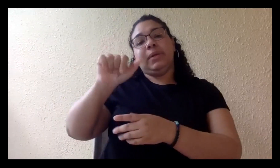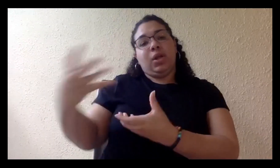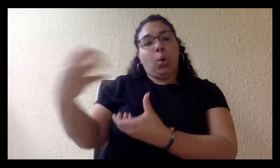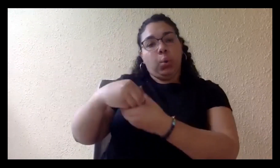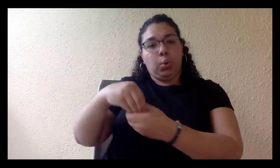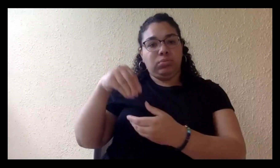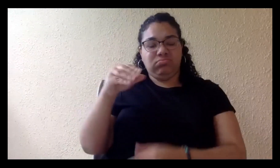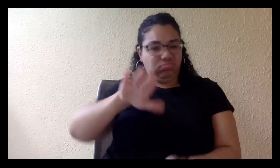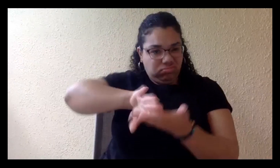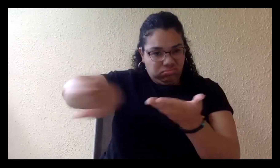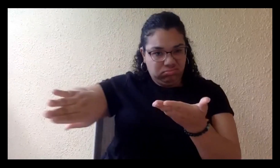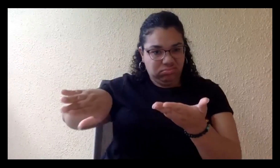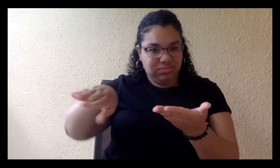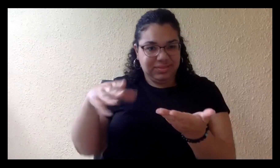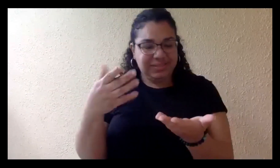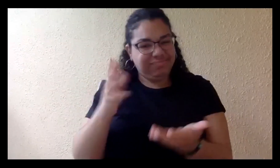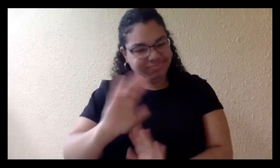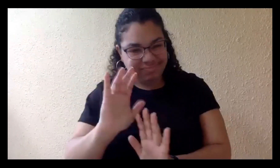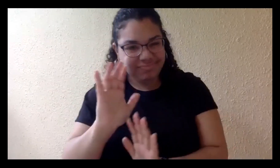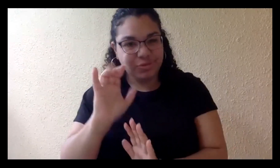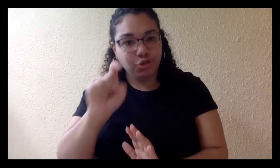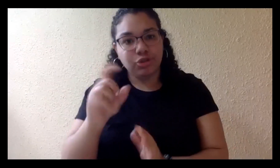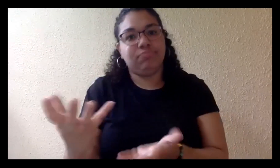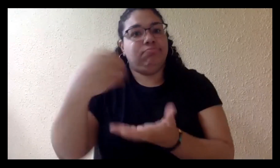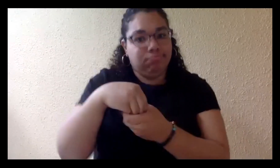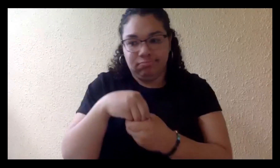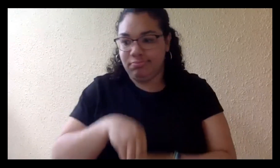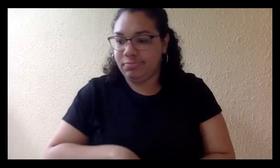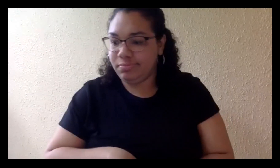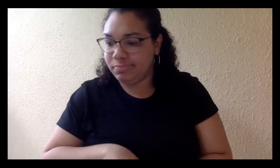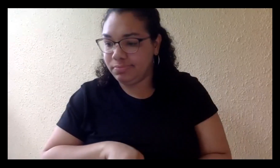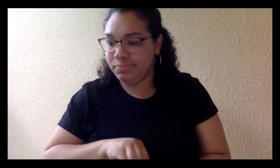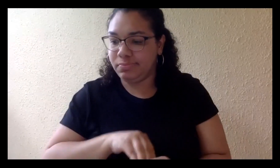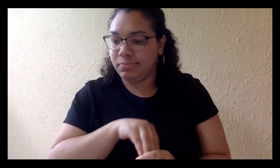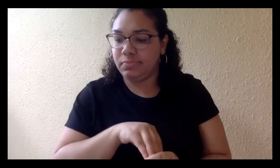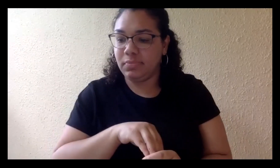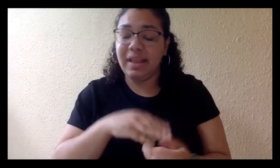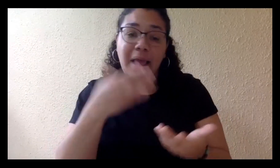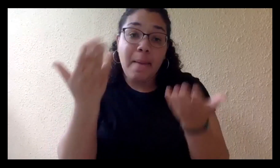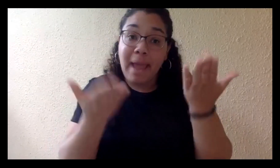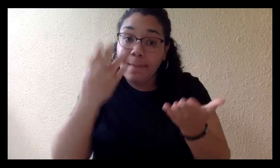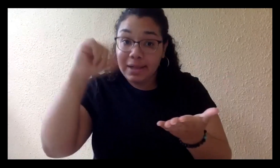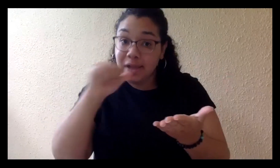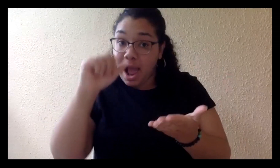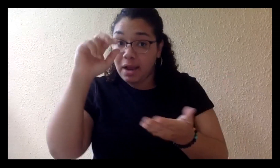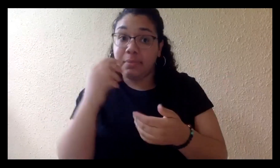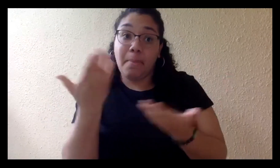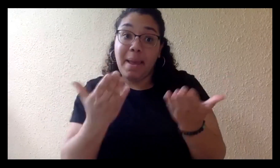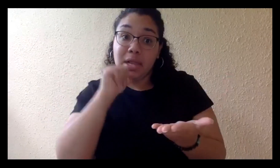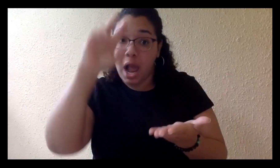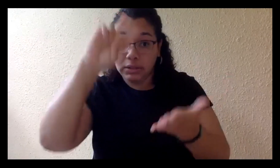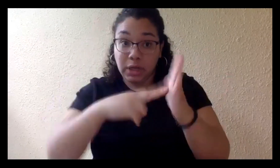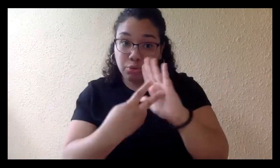It's something that is to say that we shouldn't have our disability be part of our identity, even though it is.